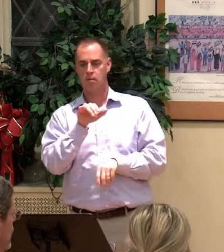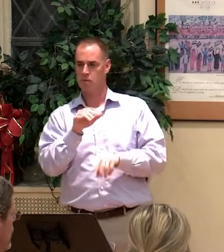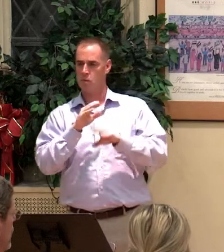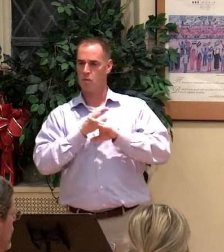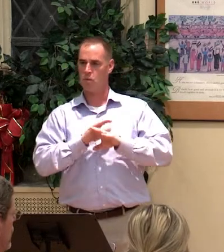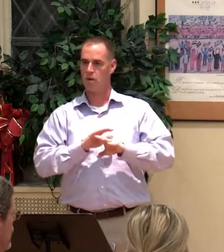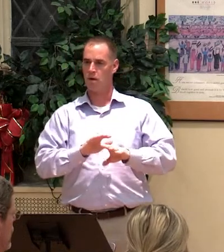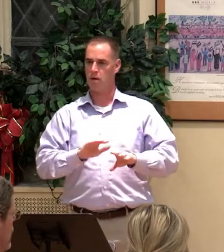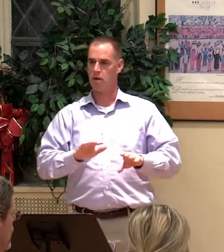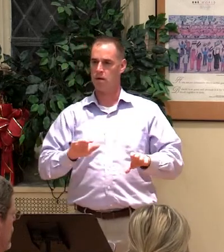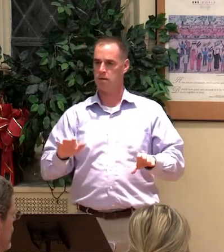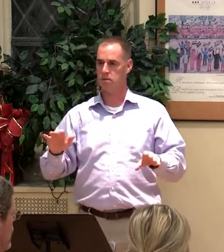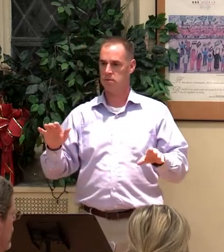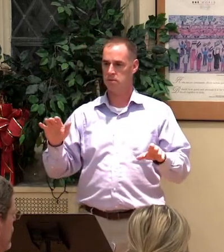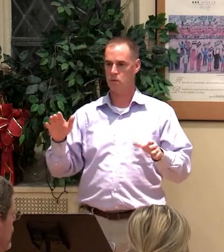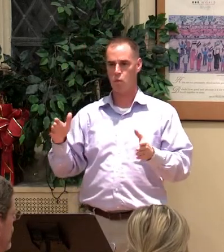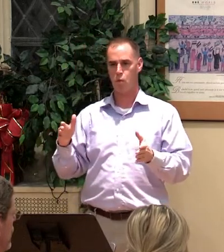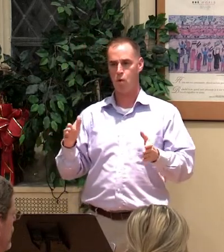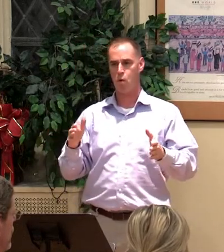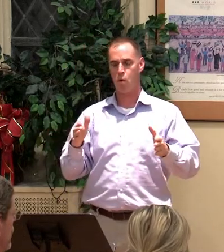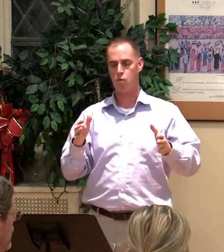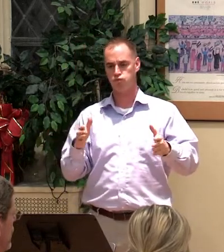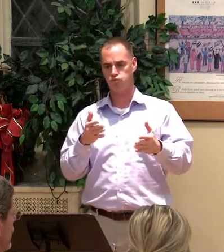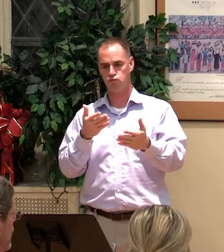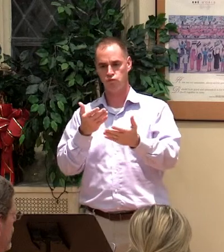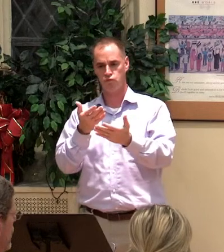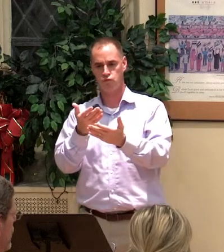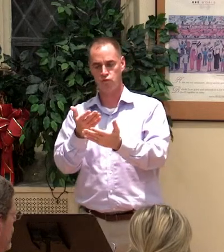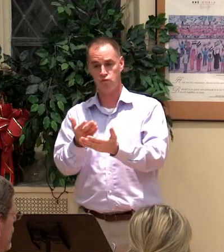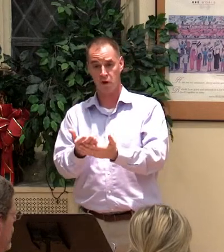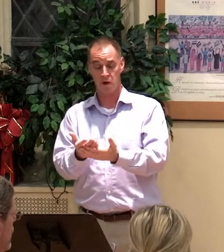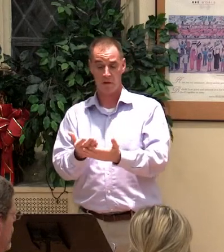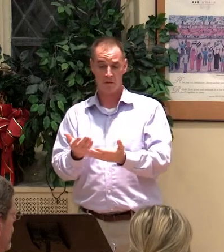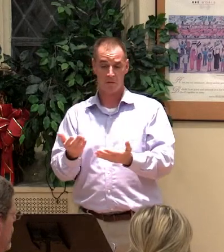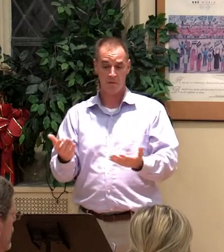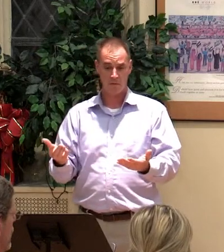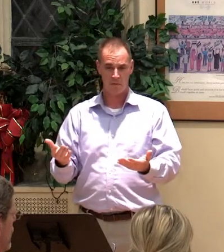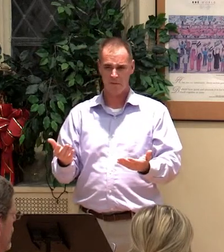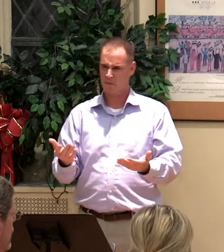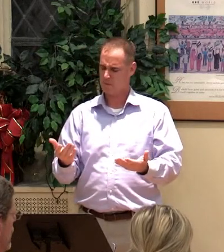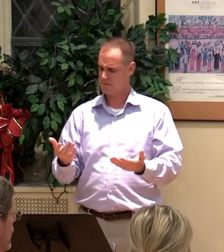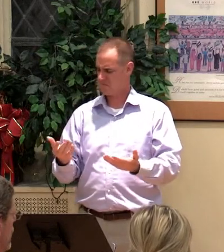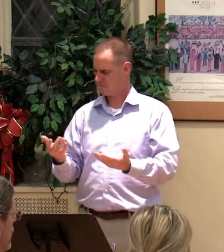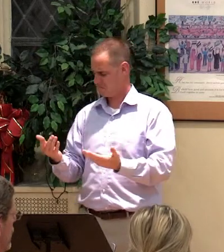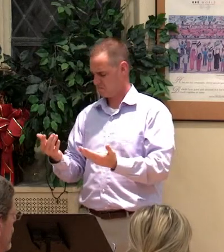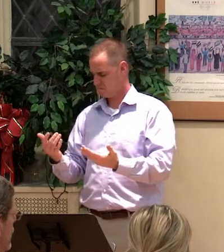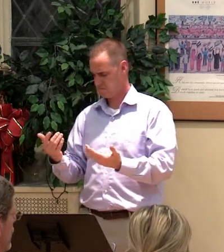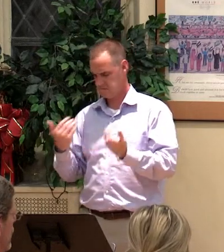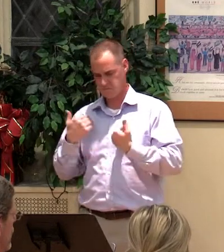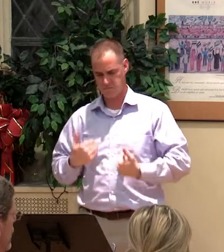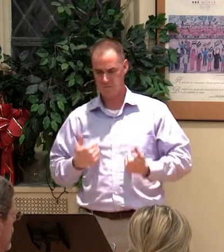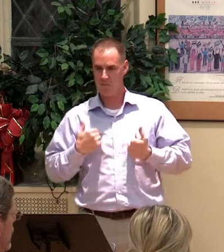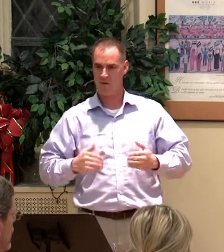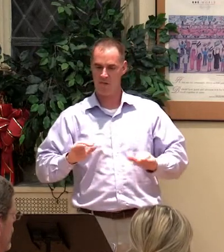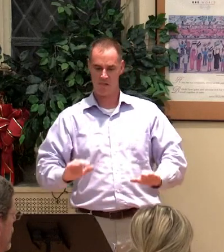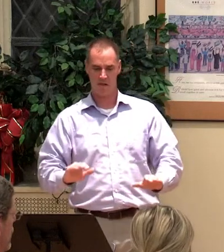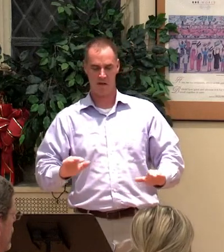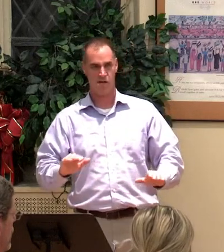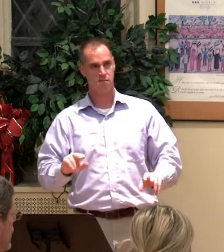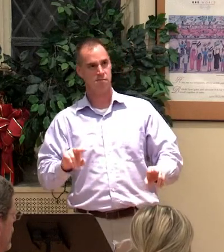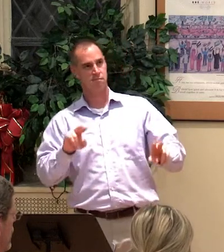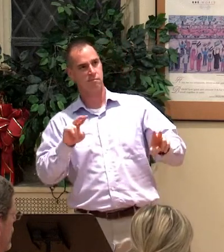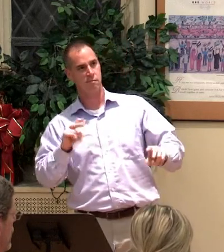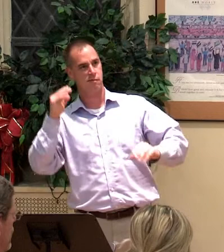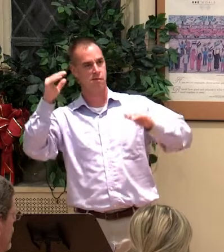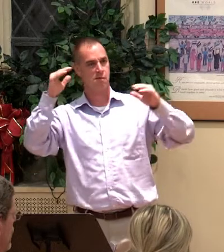The turn brought us to the place we stayed when we had no cars of our own, and we were too little to know what adults really were. All we